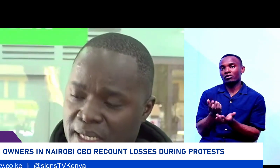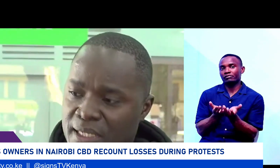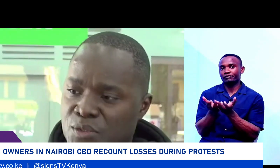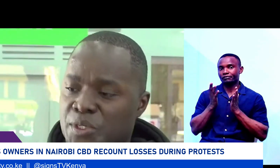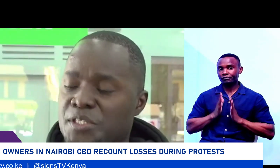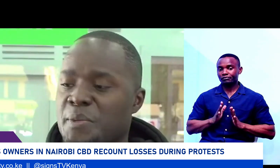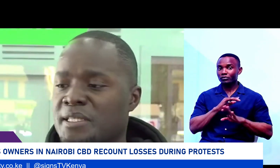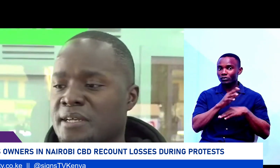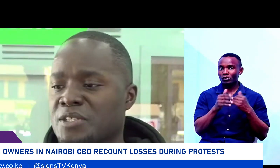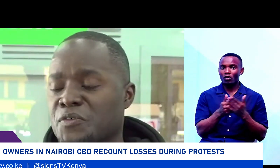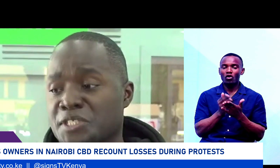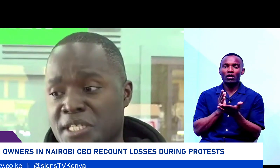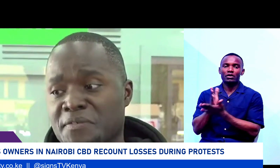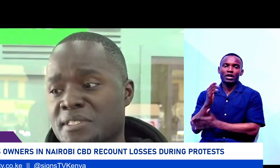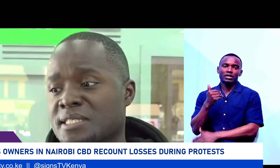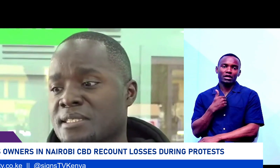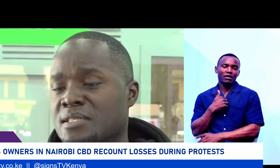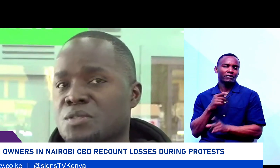and we respect the right of each and every citizen to